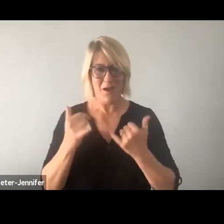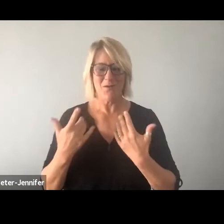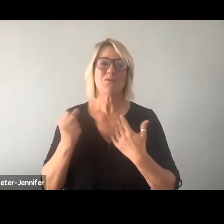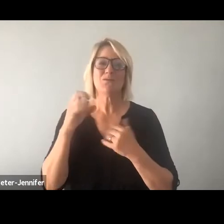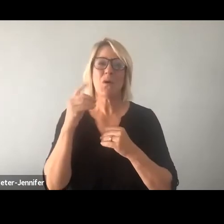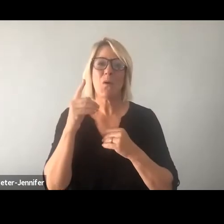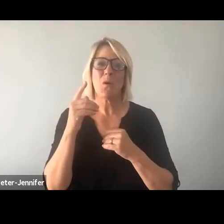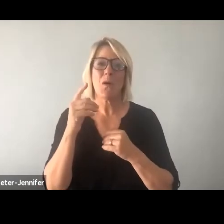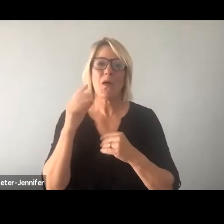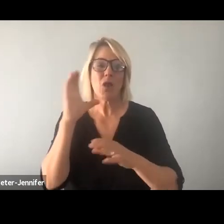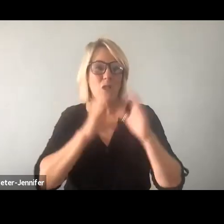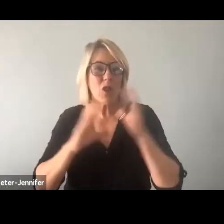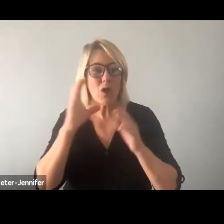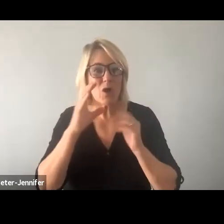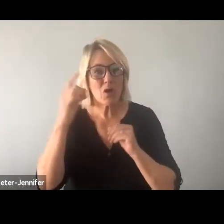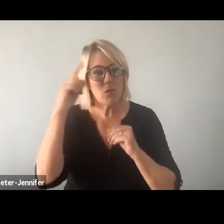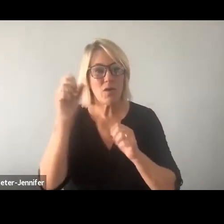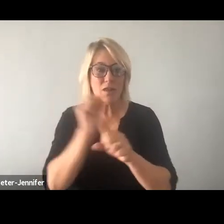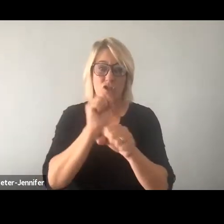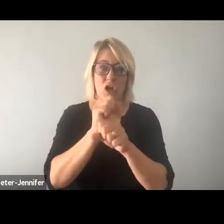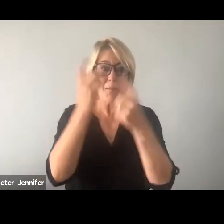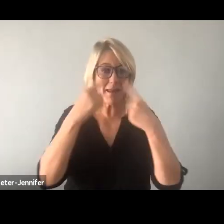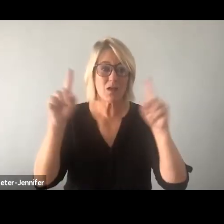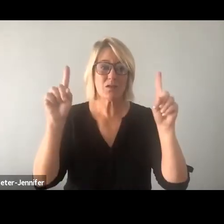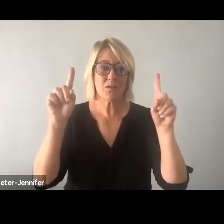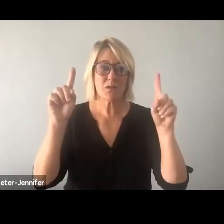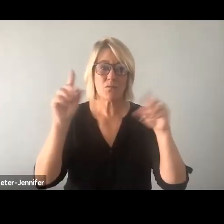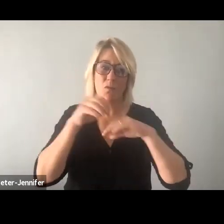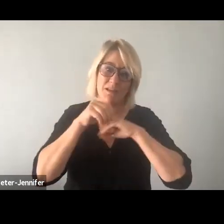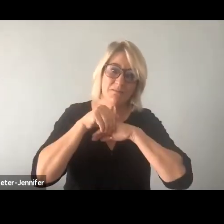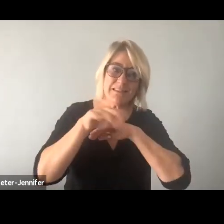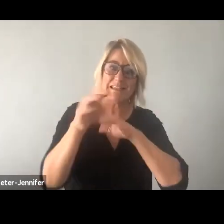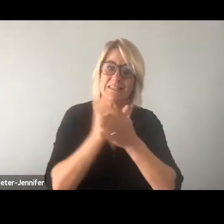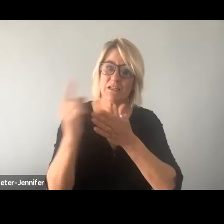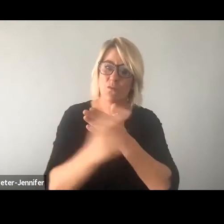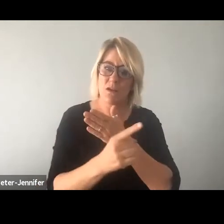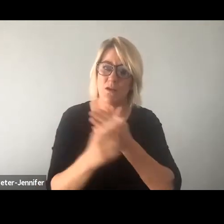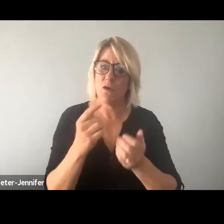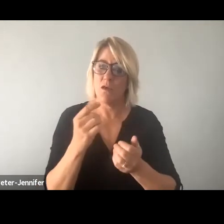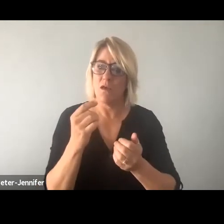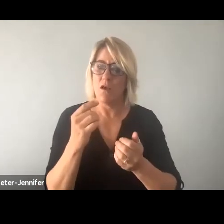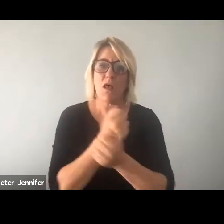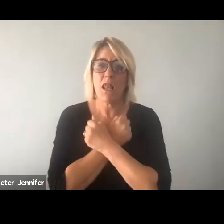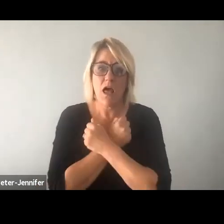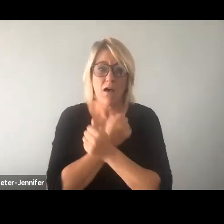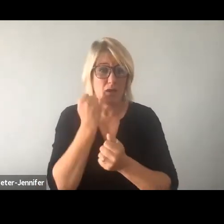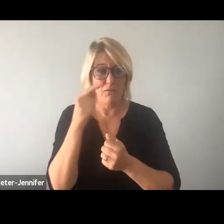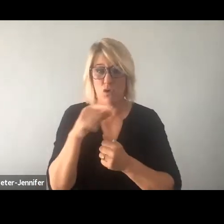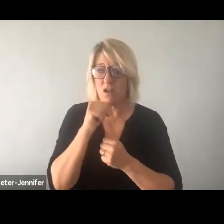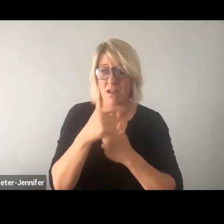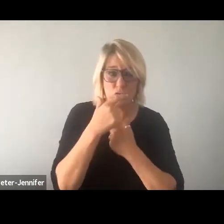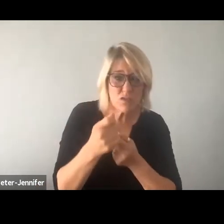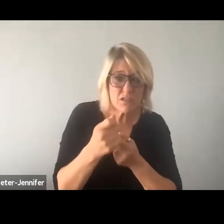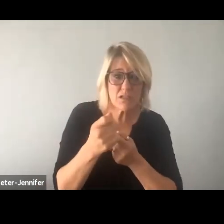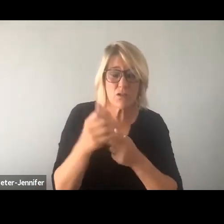lookout. That job announcement will be coming out next week, and we really, really would love, if you don't have somebody, if you're not interested, if you could send